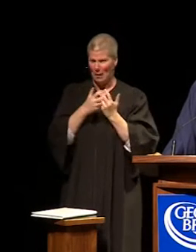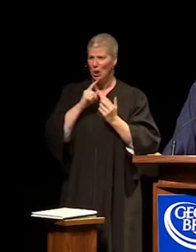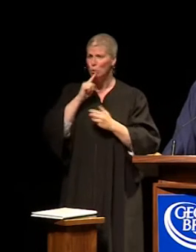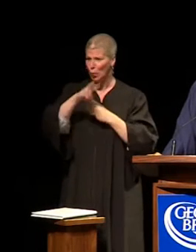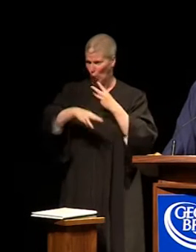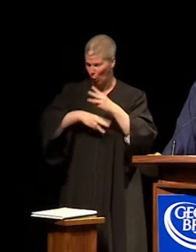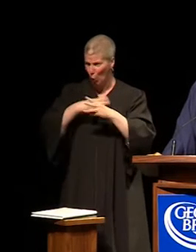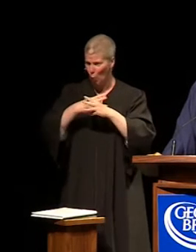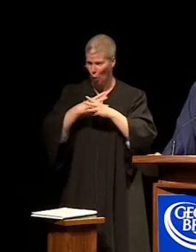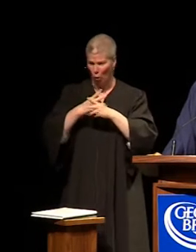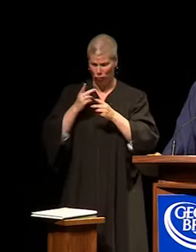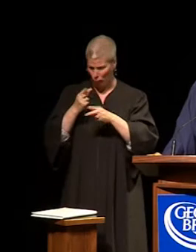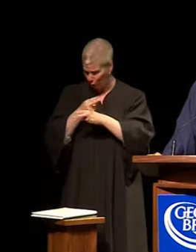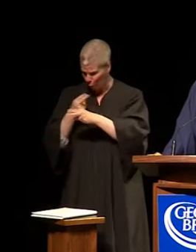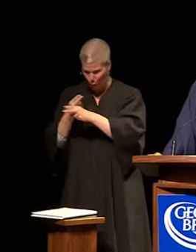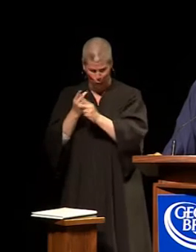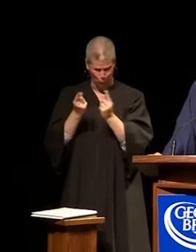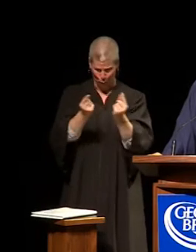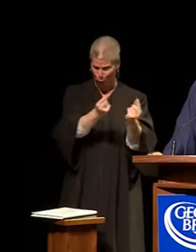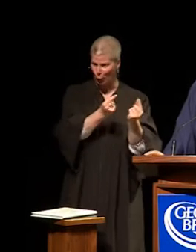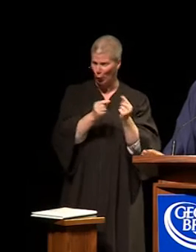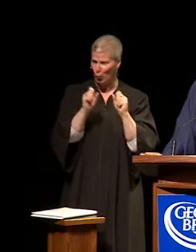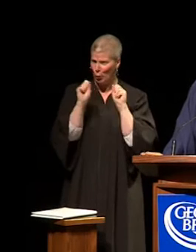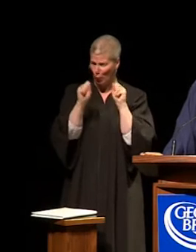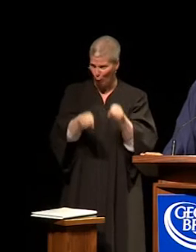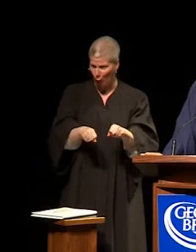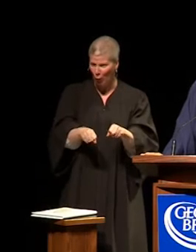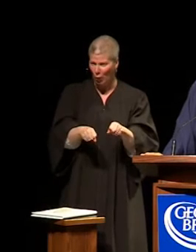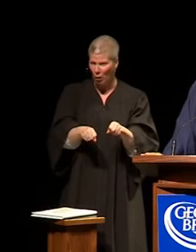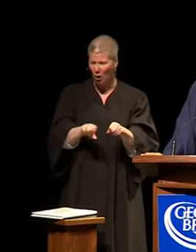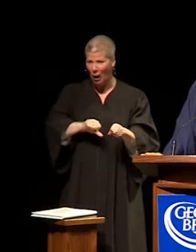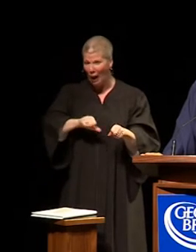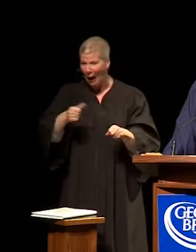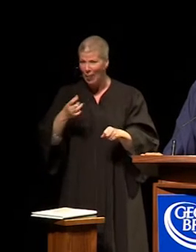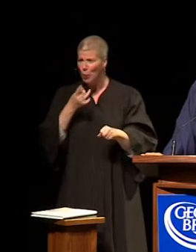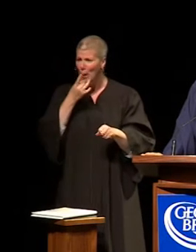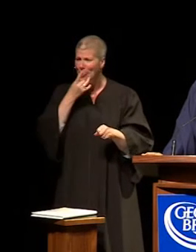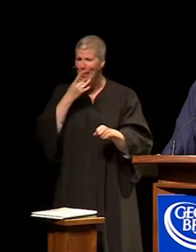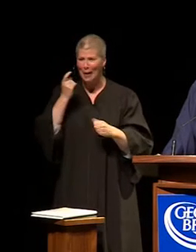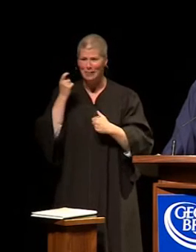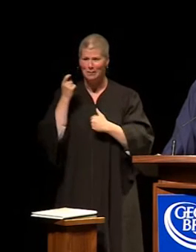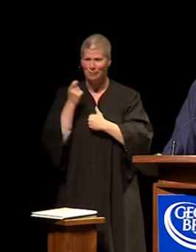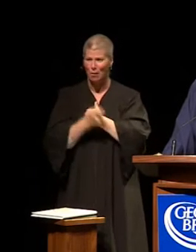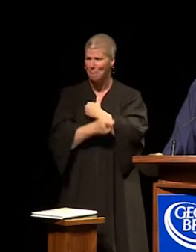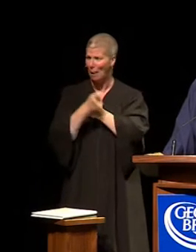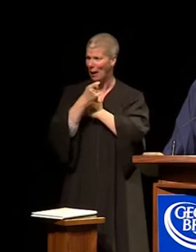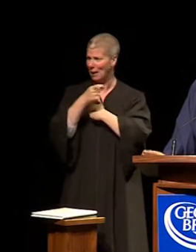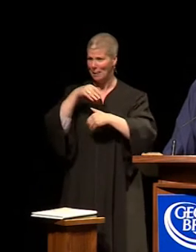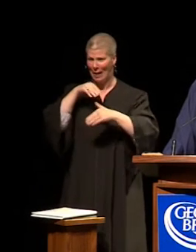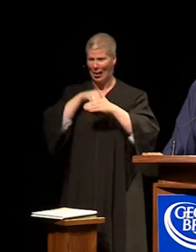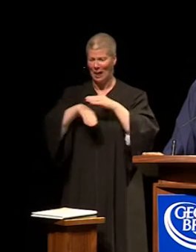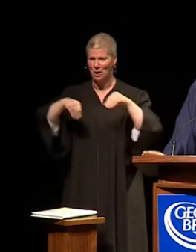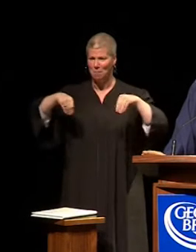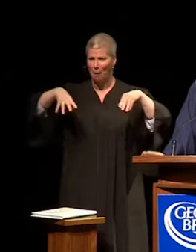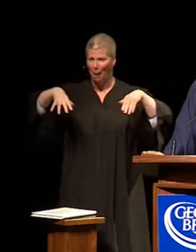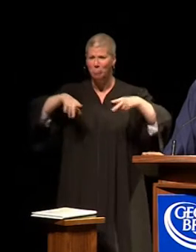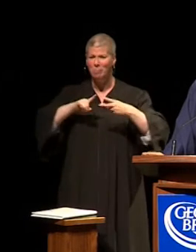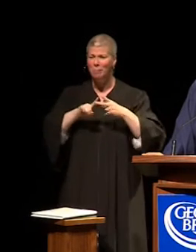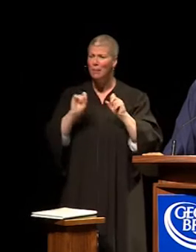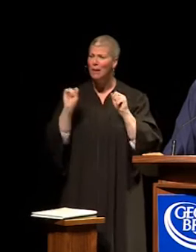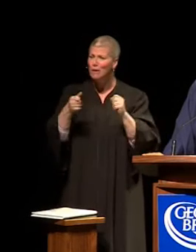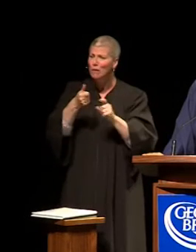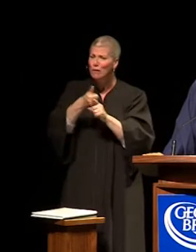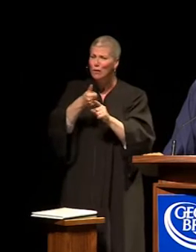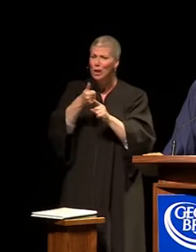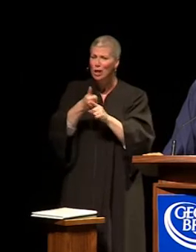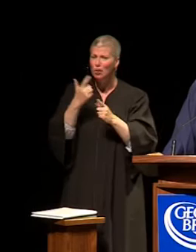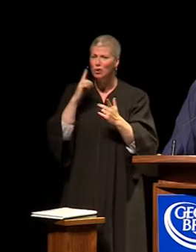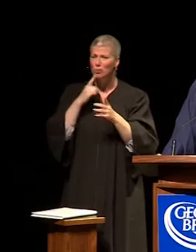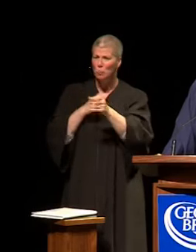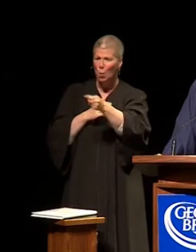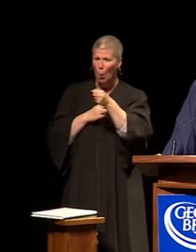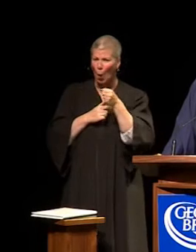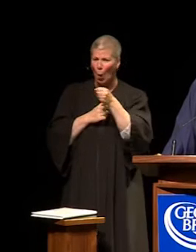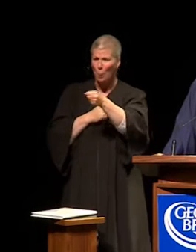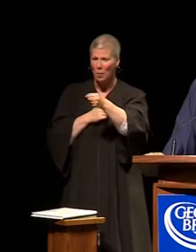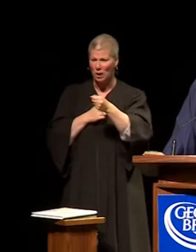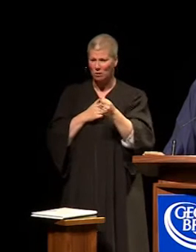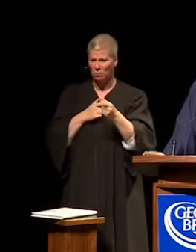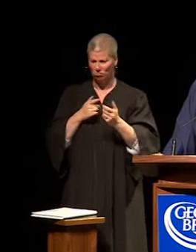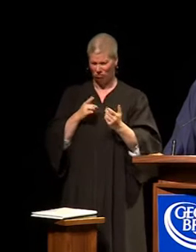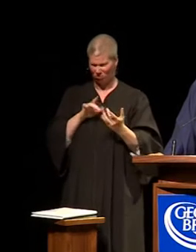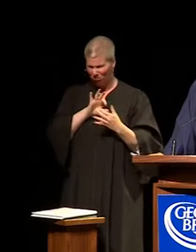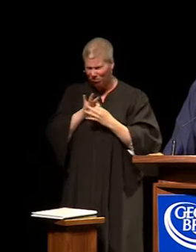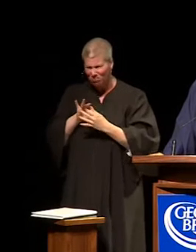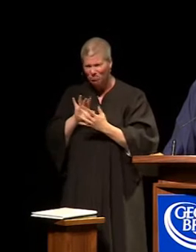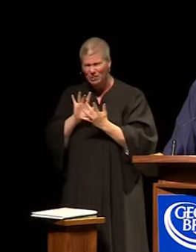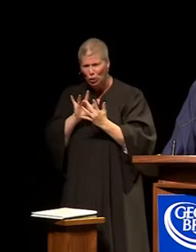Among other things, the lights were automated, the fridge was internet enabled,